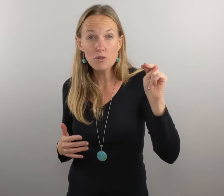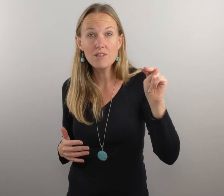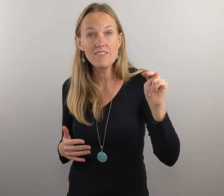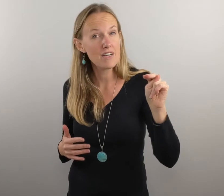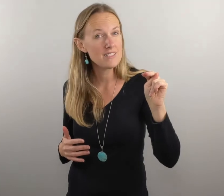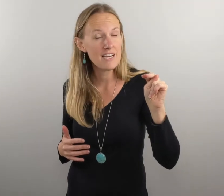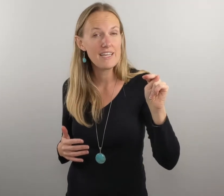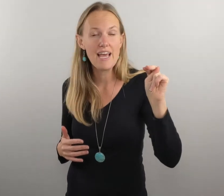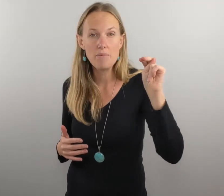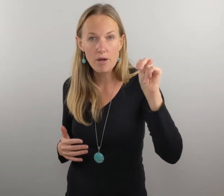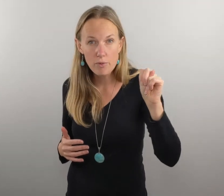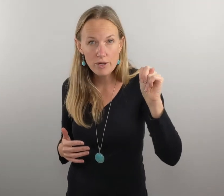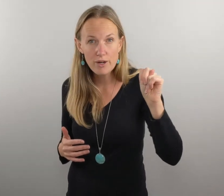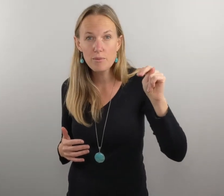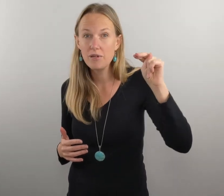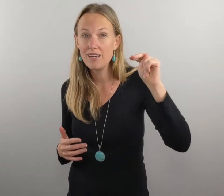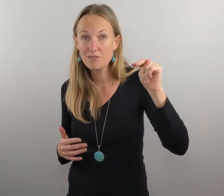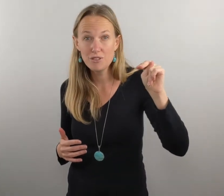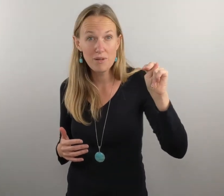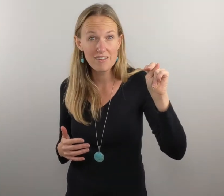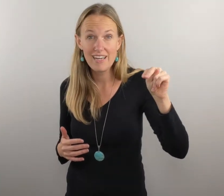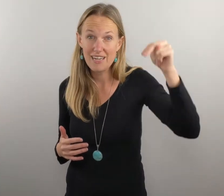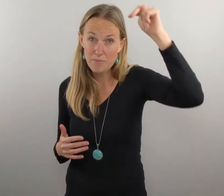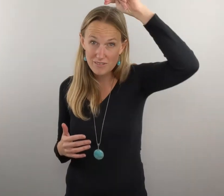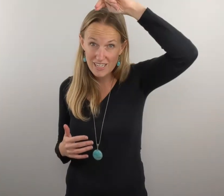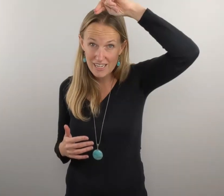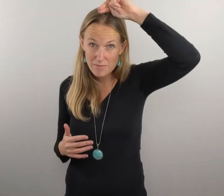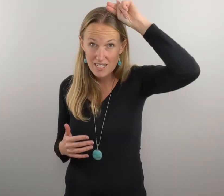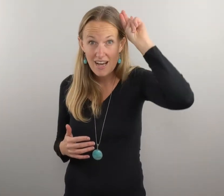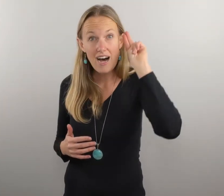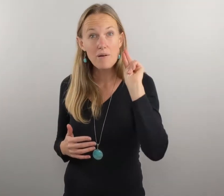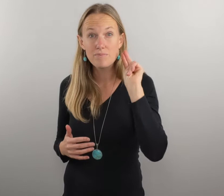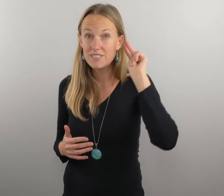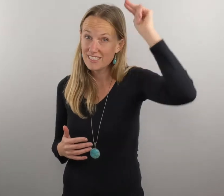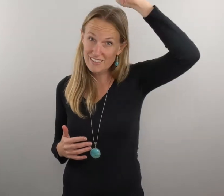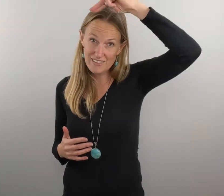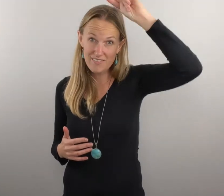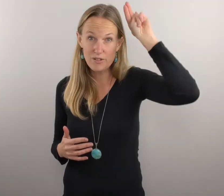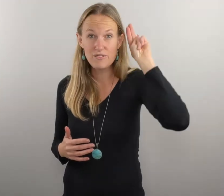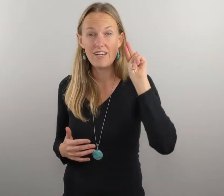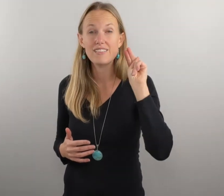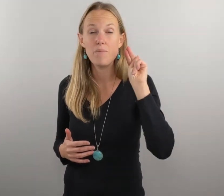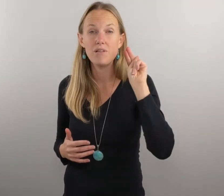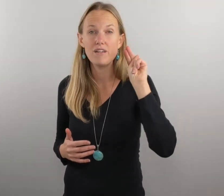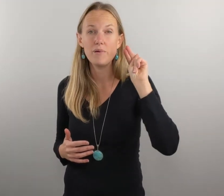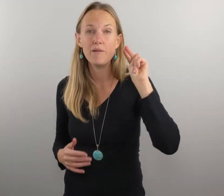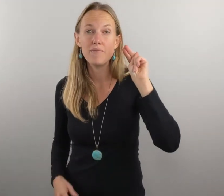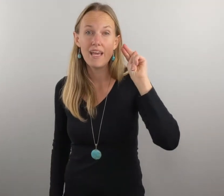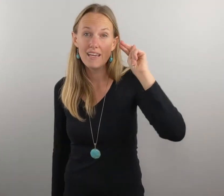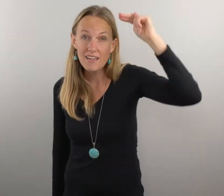if I was signing an M, I would go, but because we do Mary a number of times, I'm just going to leave those fingers up a little bit, okay? So